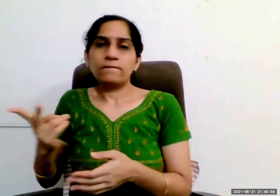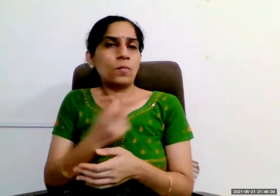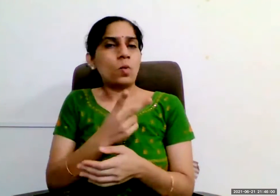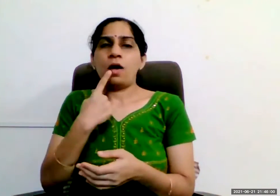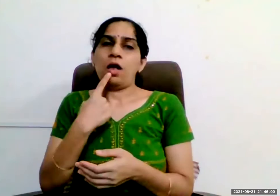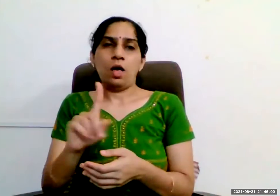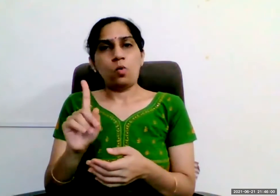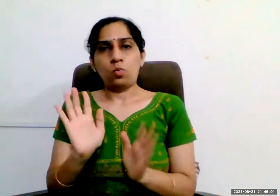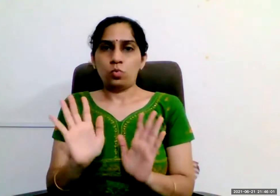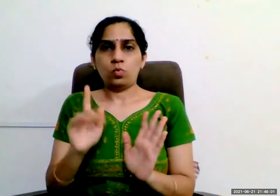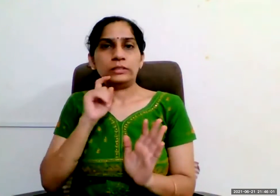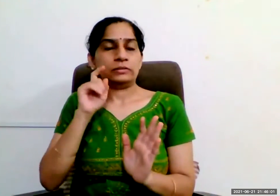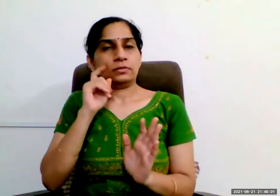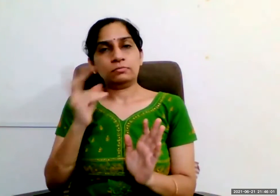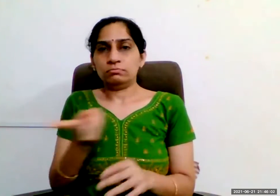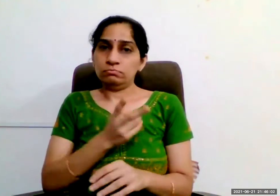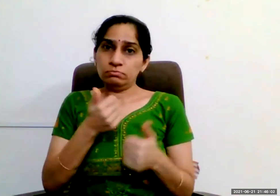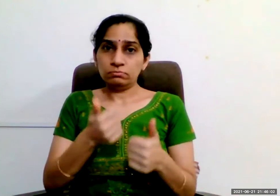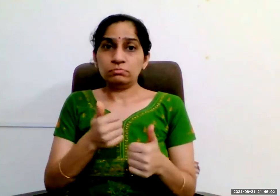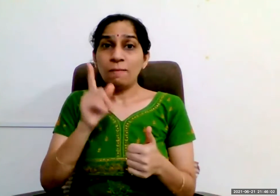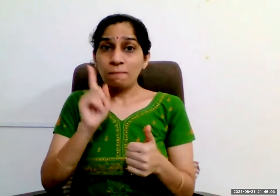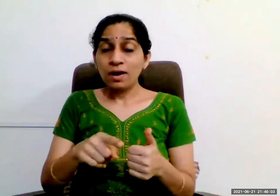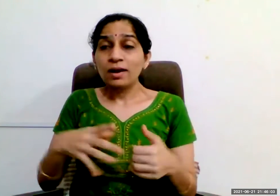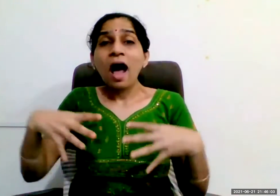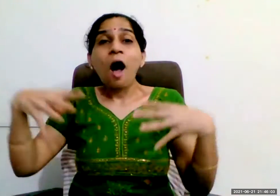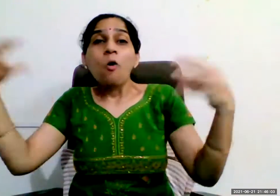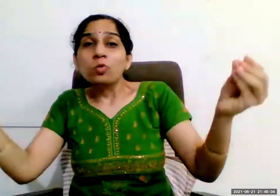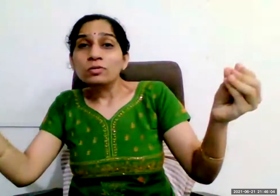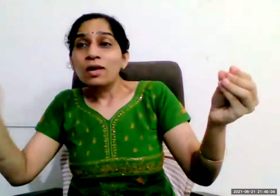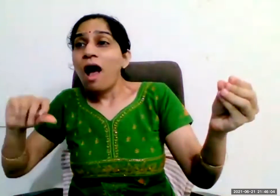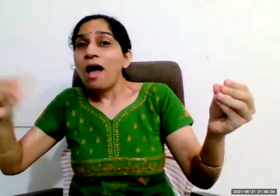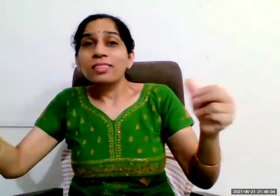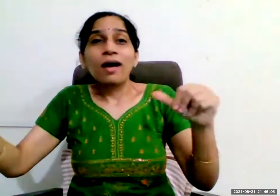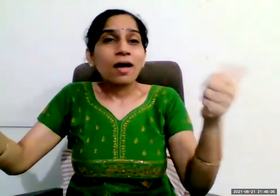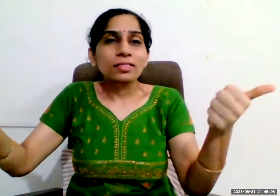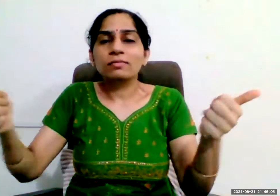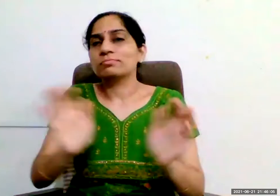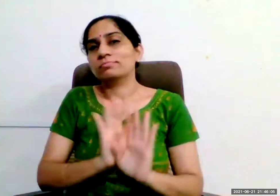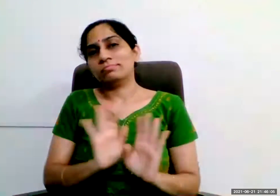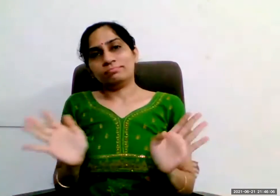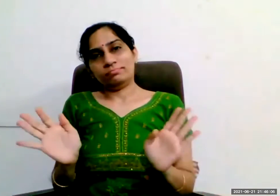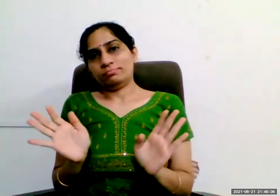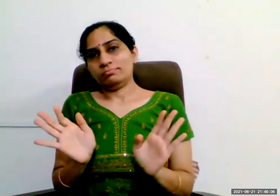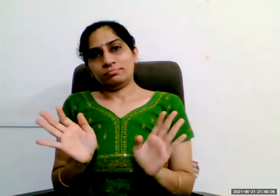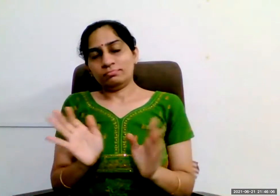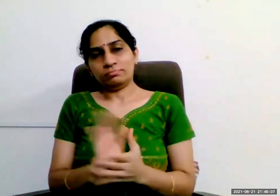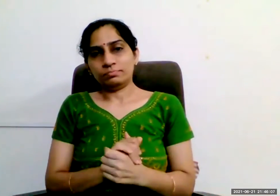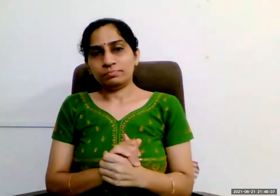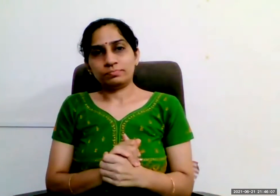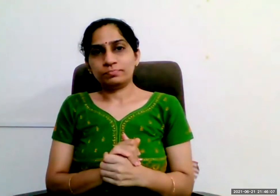sexual relationship outside marriage is illicit. So if a man or a woman is